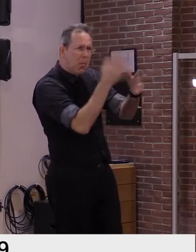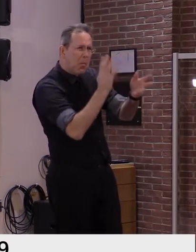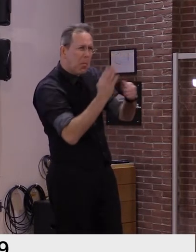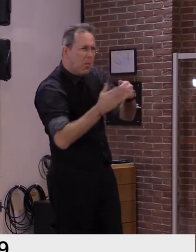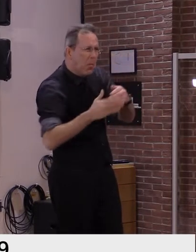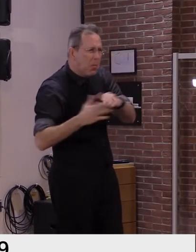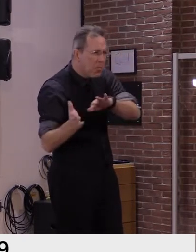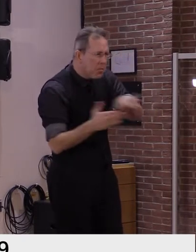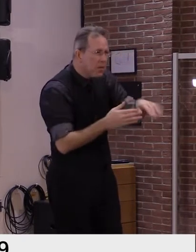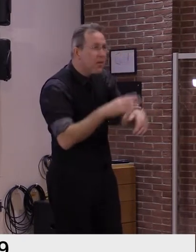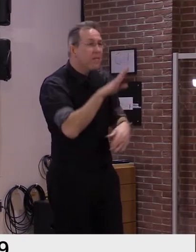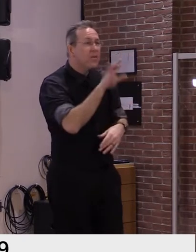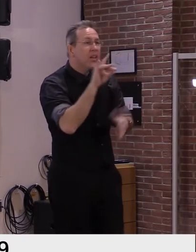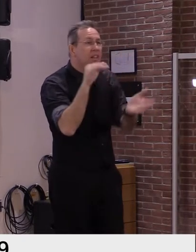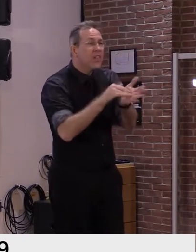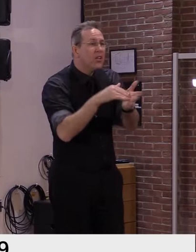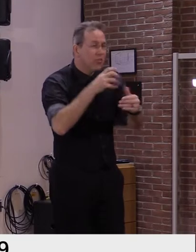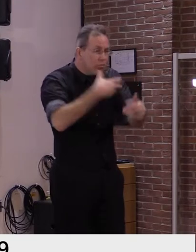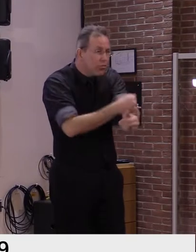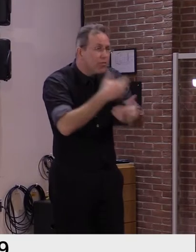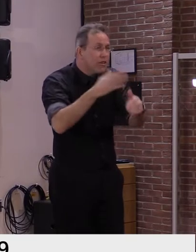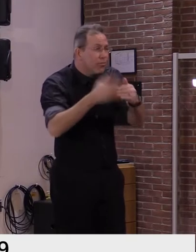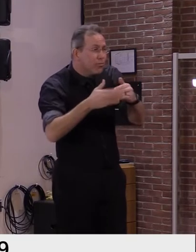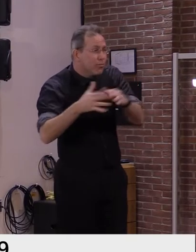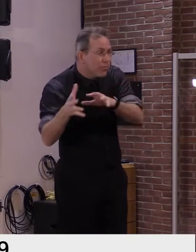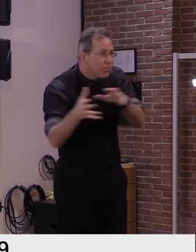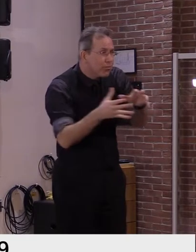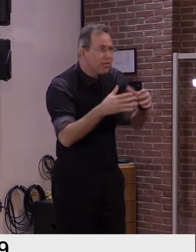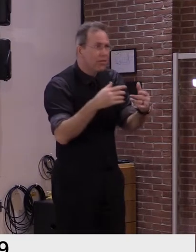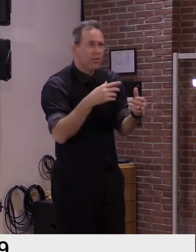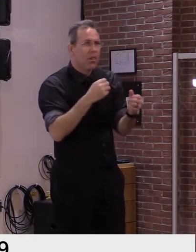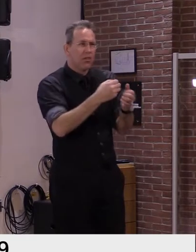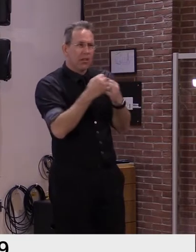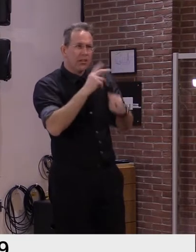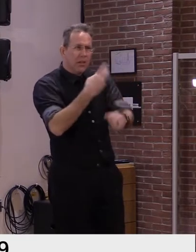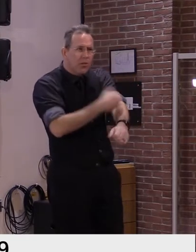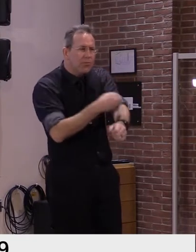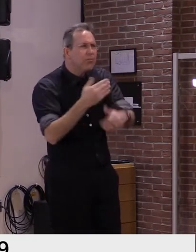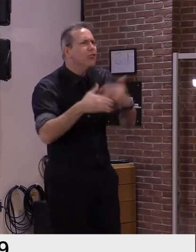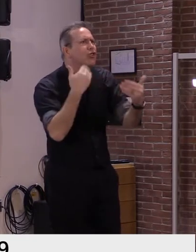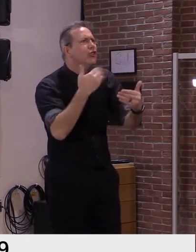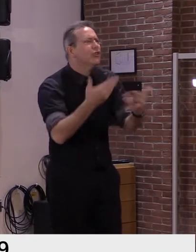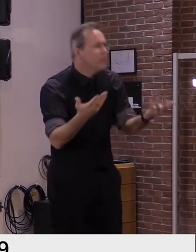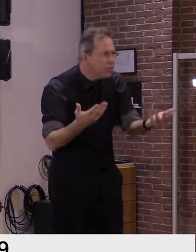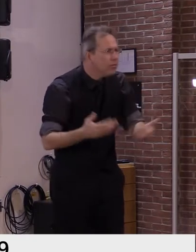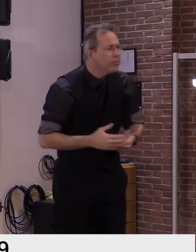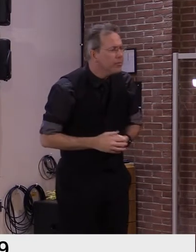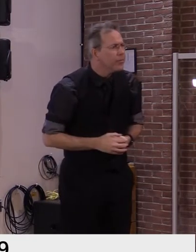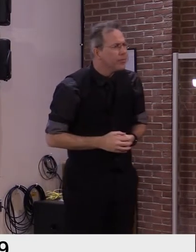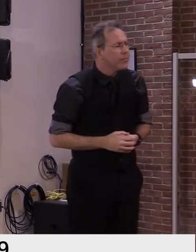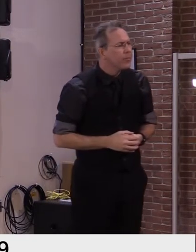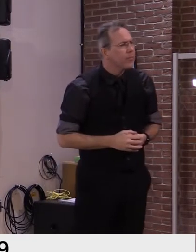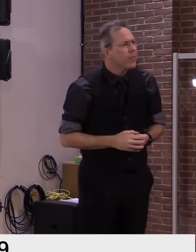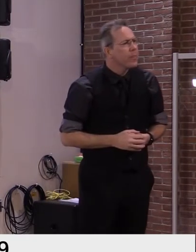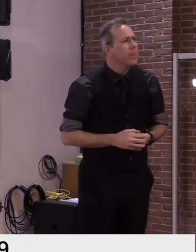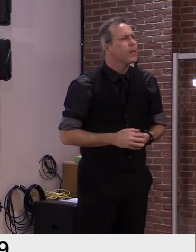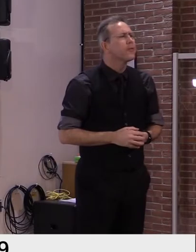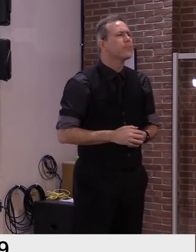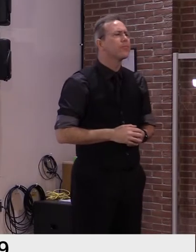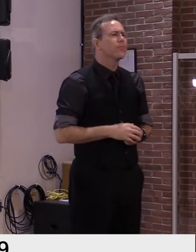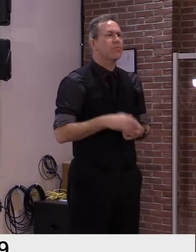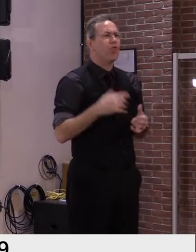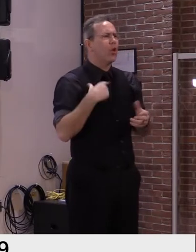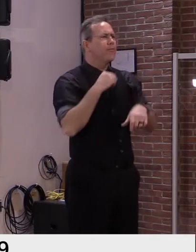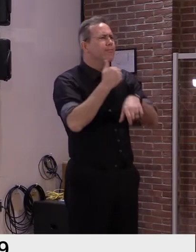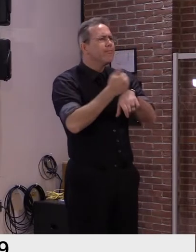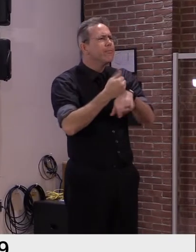48,400 have received their first and last doses. And we've finalized the call center structure to enable